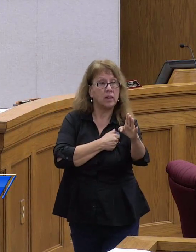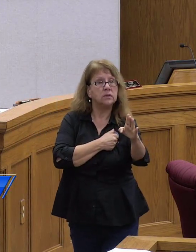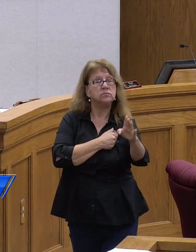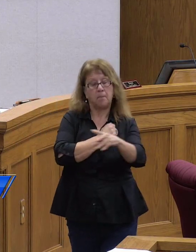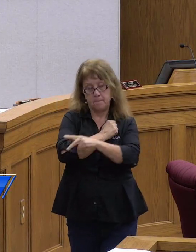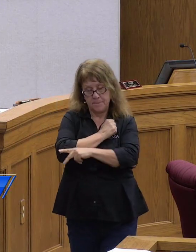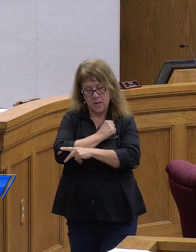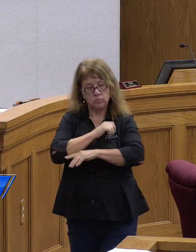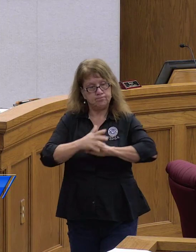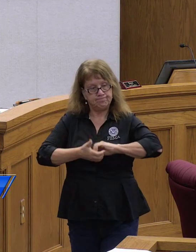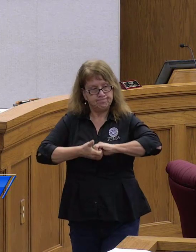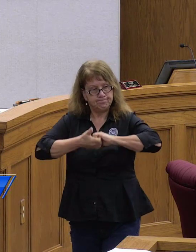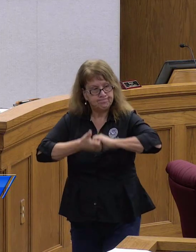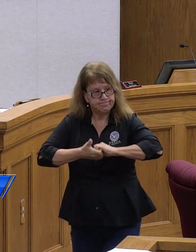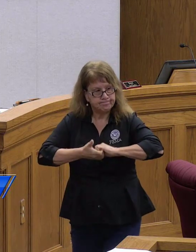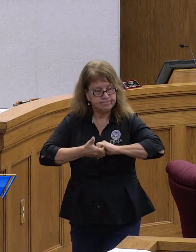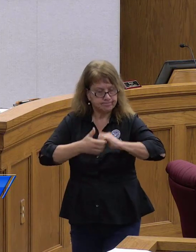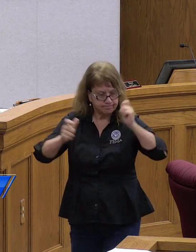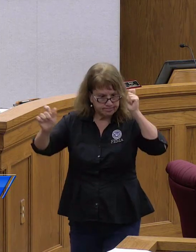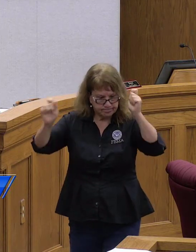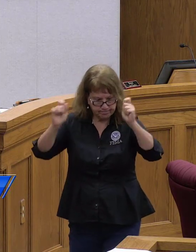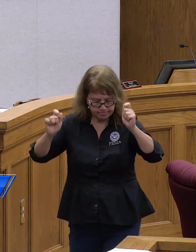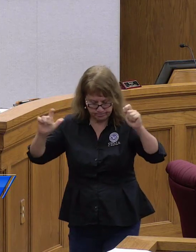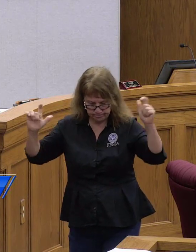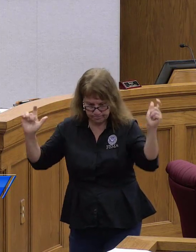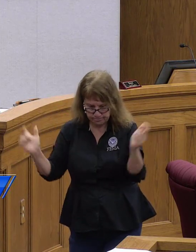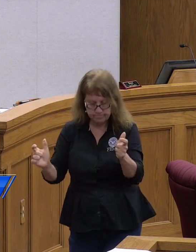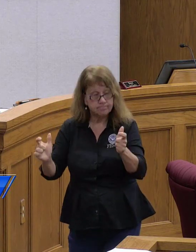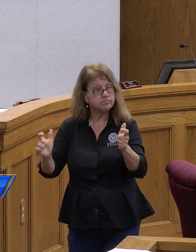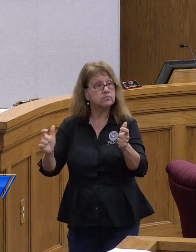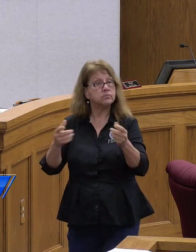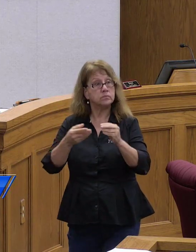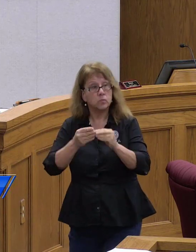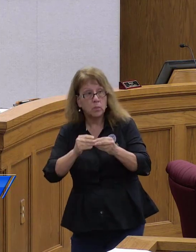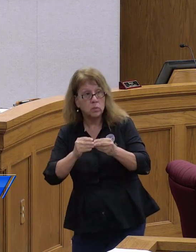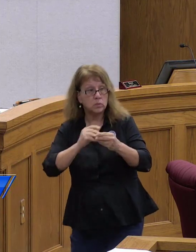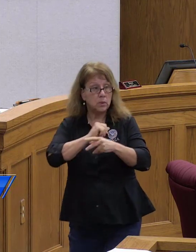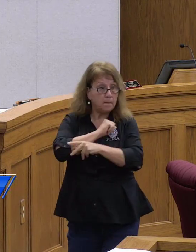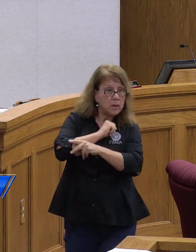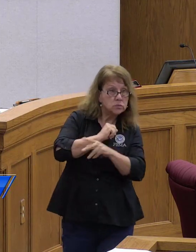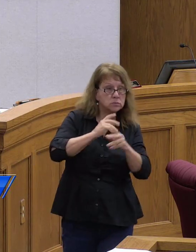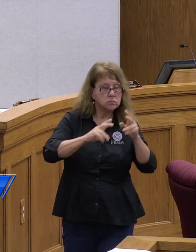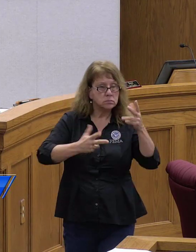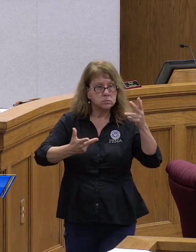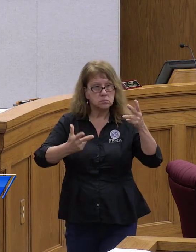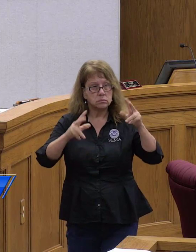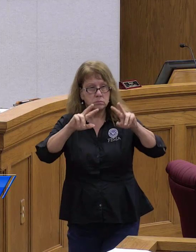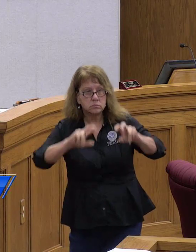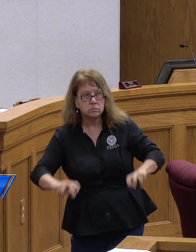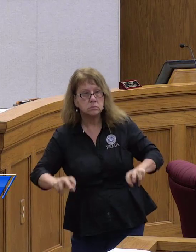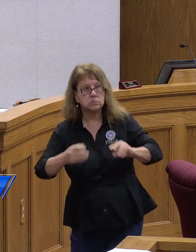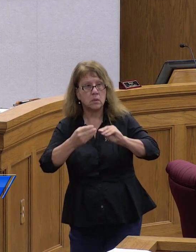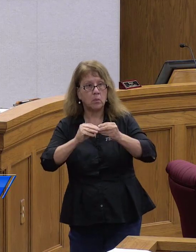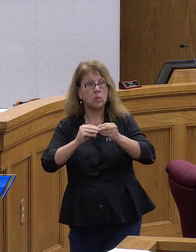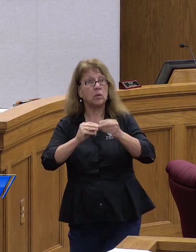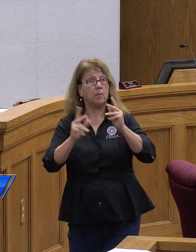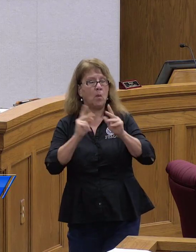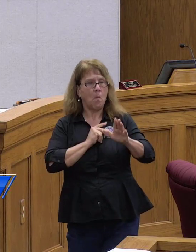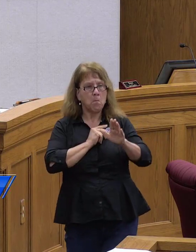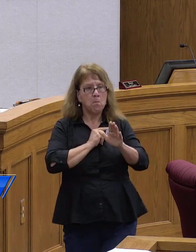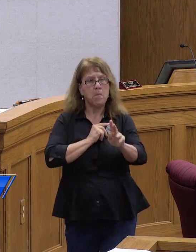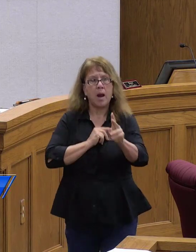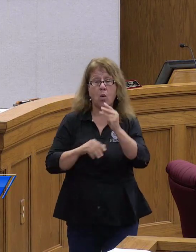and those parish officials to adjust our feeding requirements as they see fit to those parishes and those families being able to go back home.